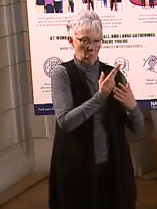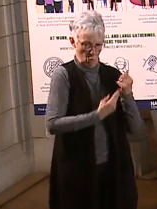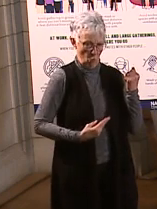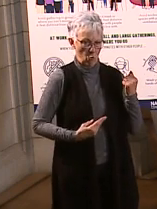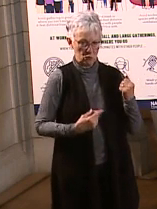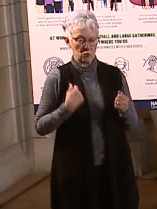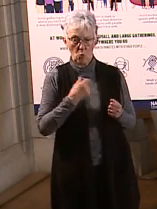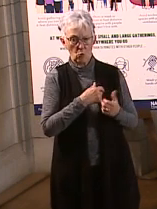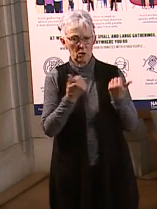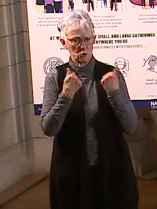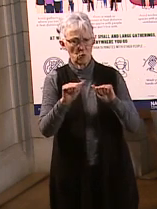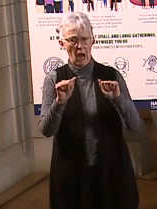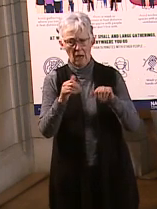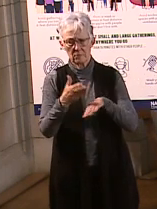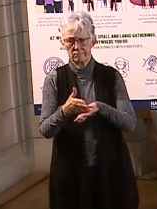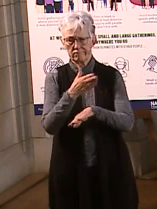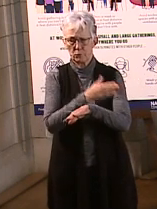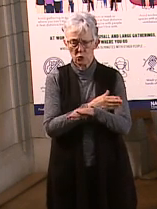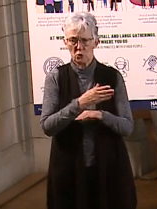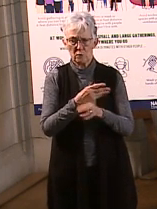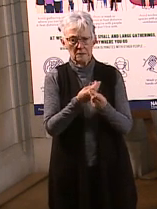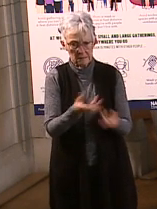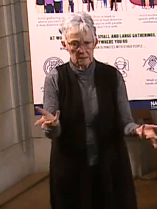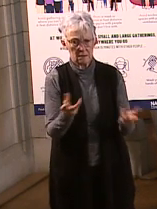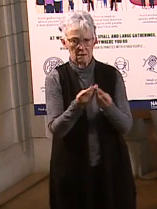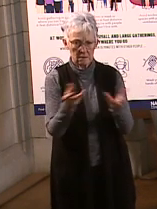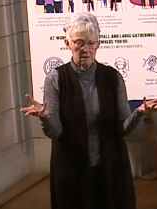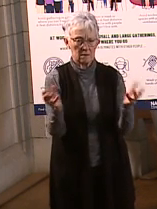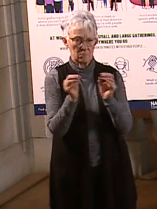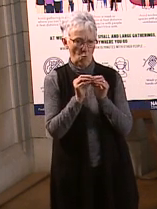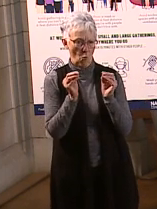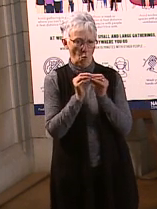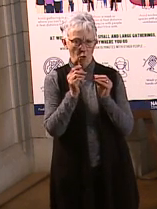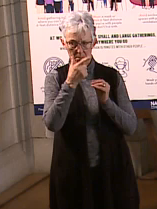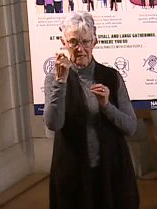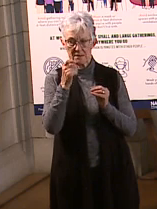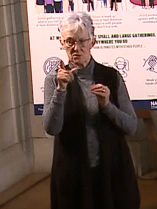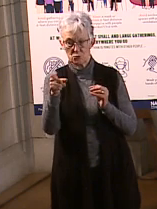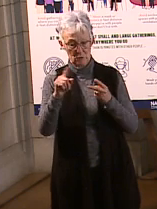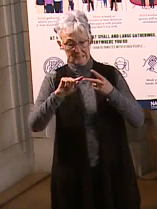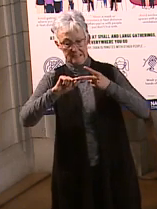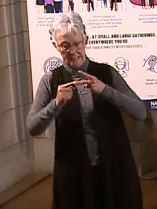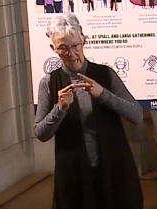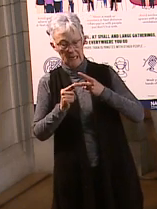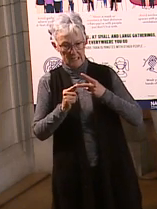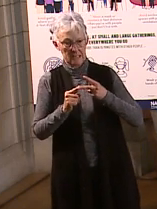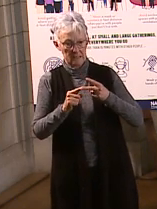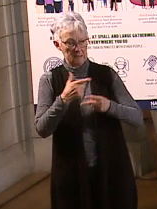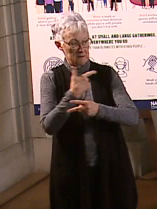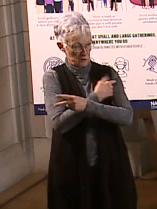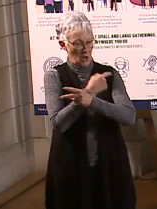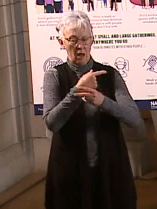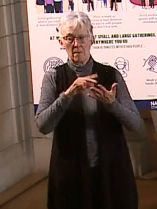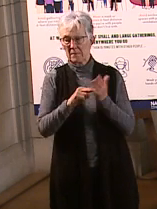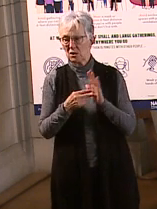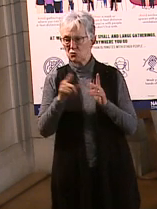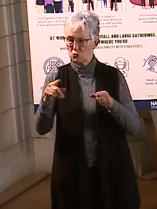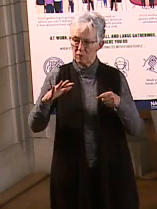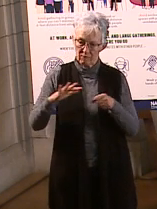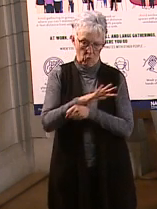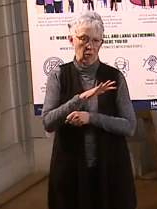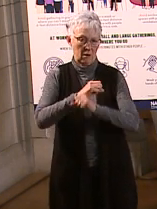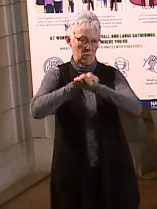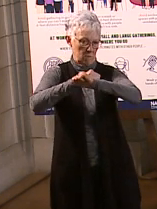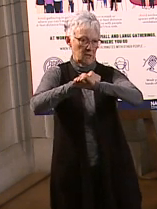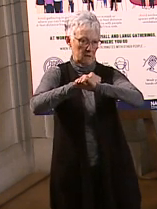dose. But we're really kind of focusing on that second dose because that's when you get the complete immunity. So we will be looking to find improvements to drive that.